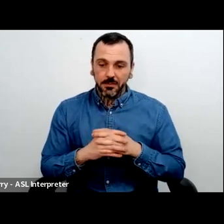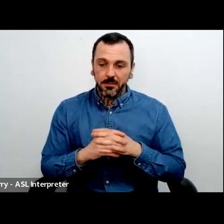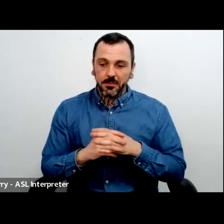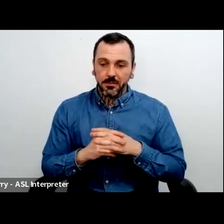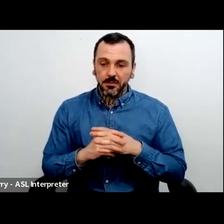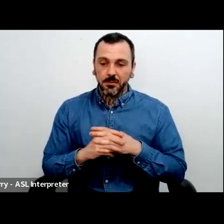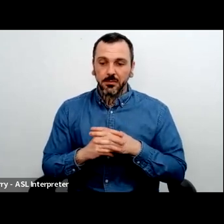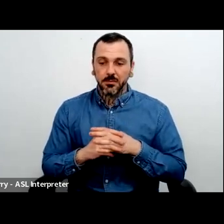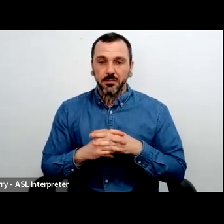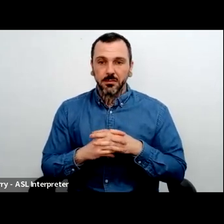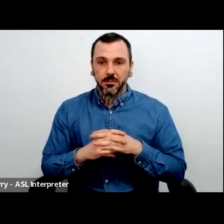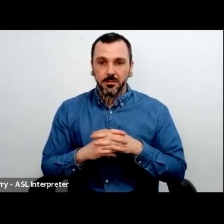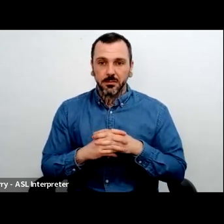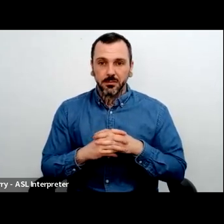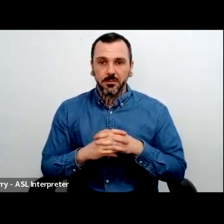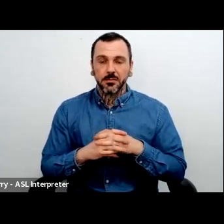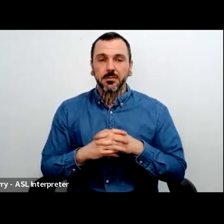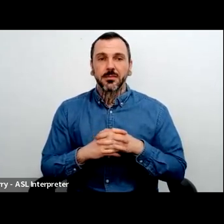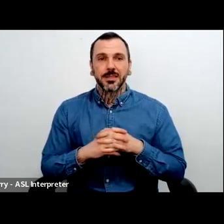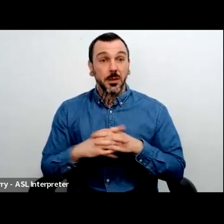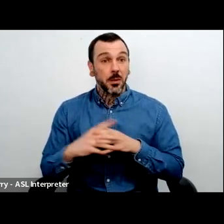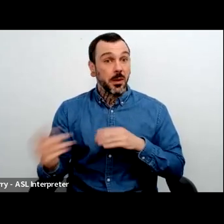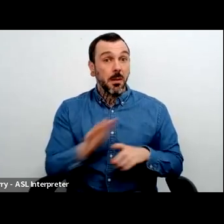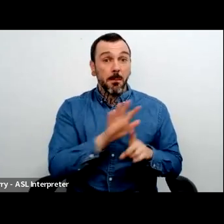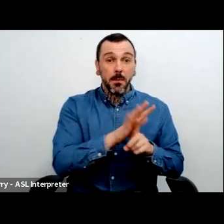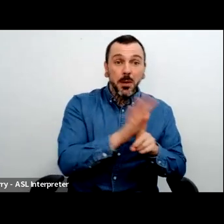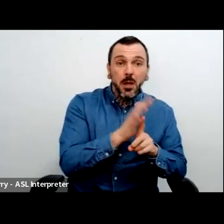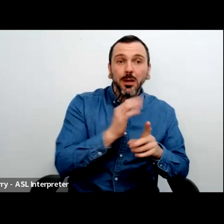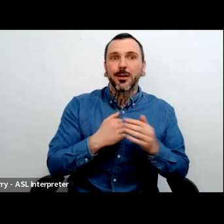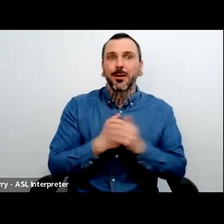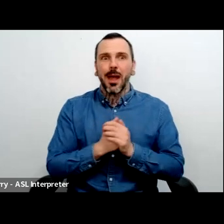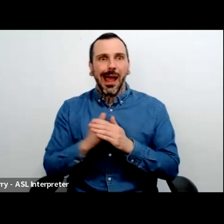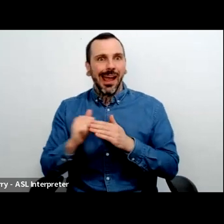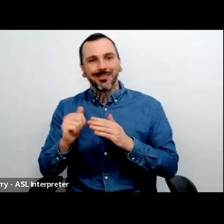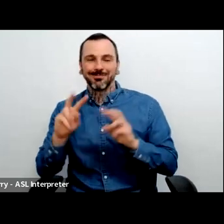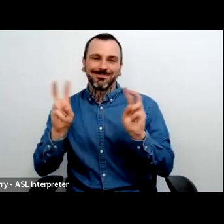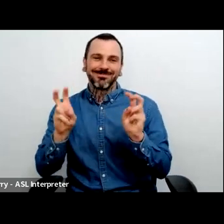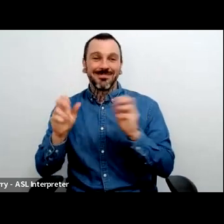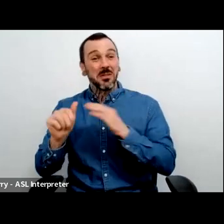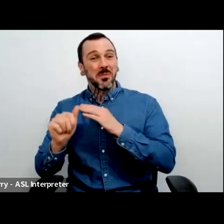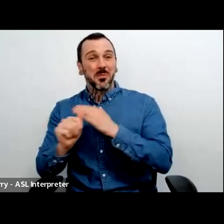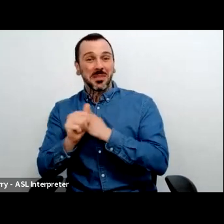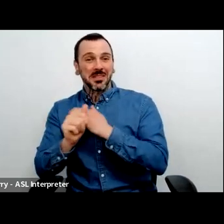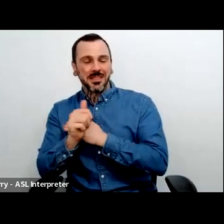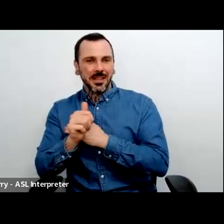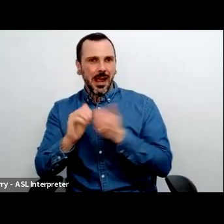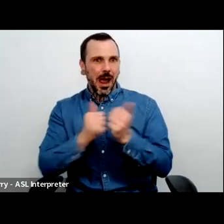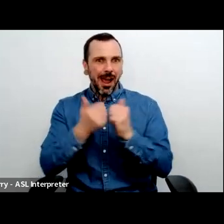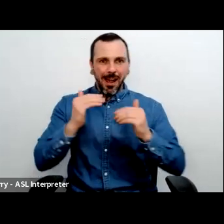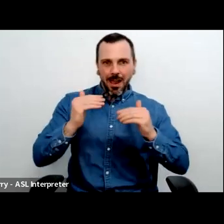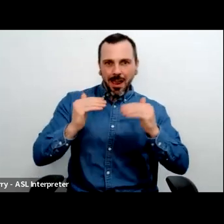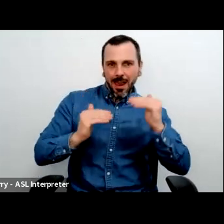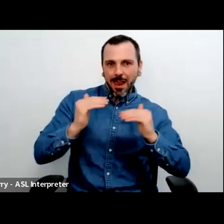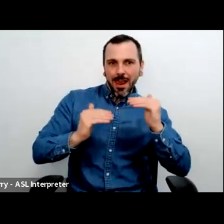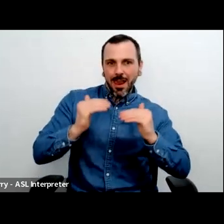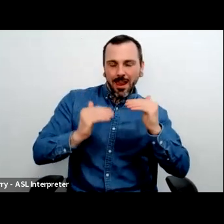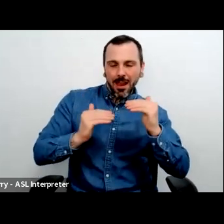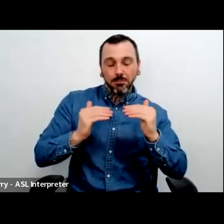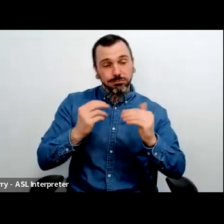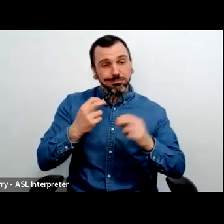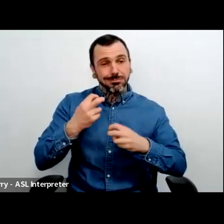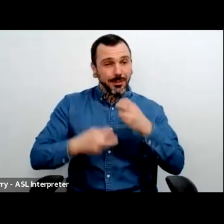to balance the really populist stuff and then we'll have a few risks here too. So we know that the numbers will sort of pan